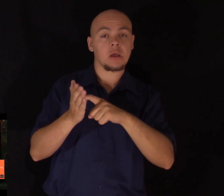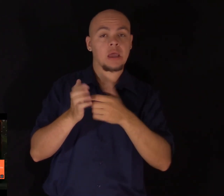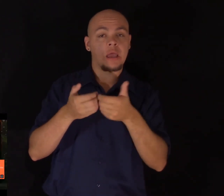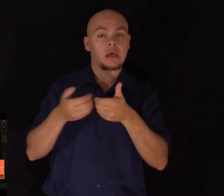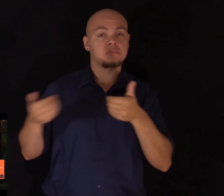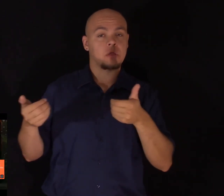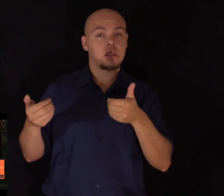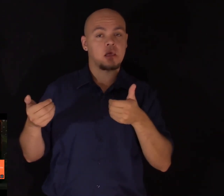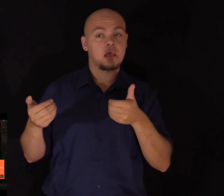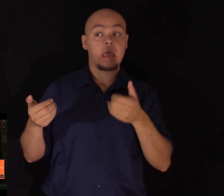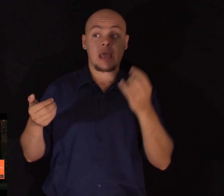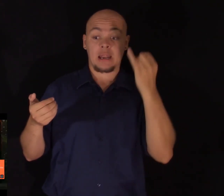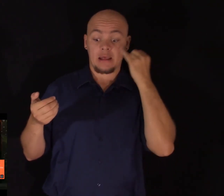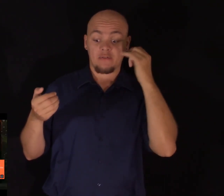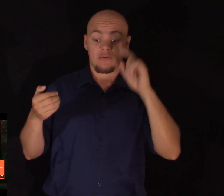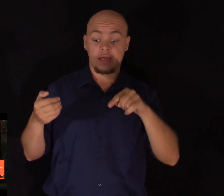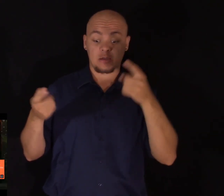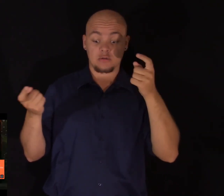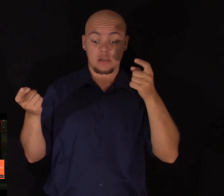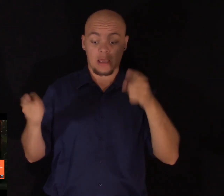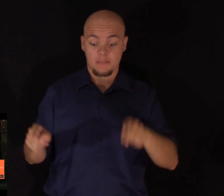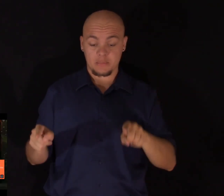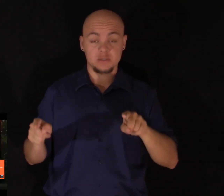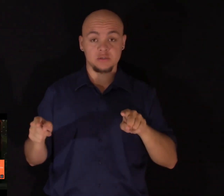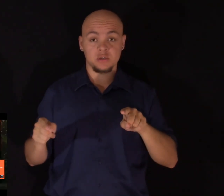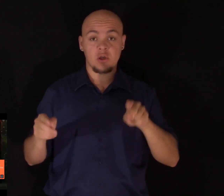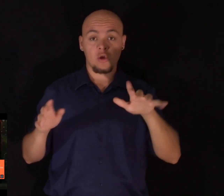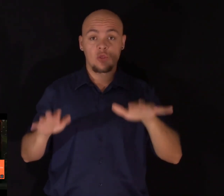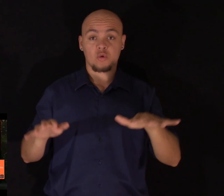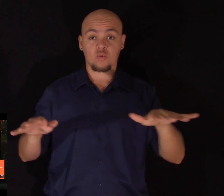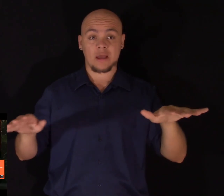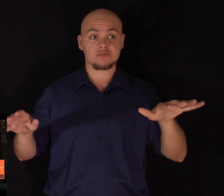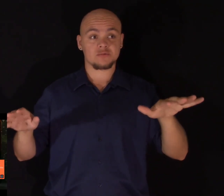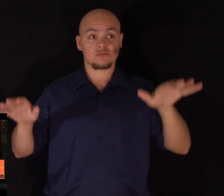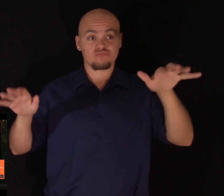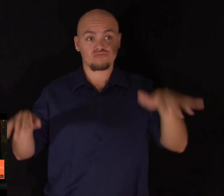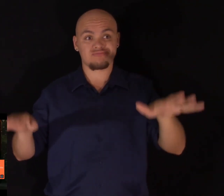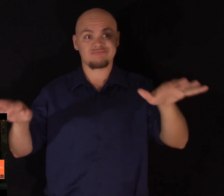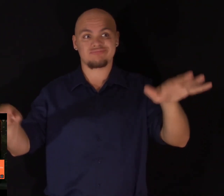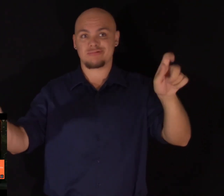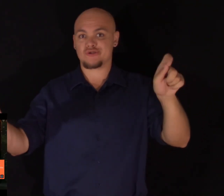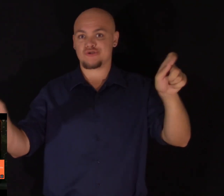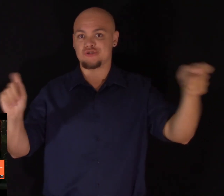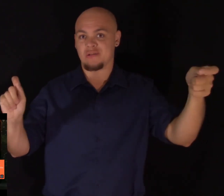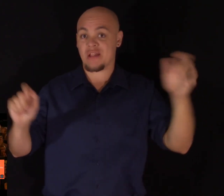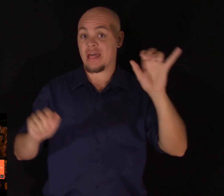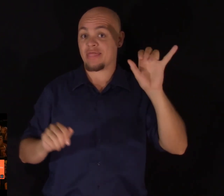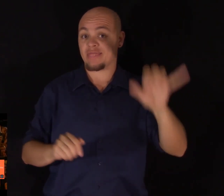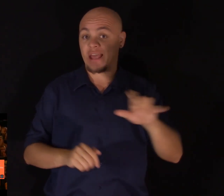ground around you starts to shift just a little bit. And that's the truth. Thank you.